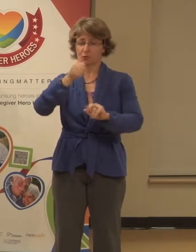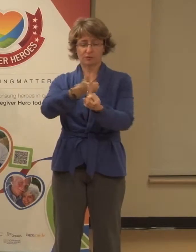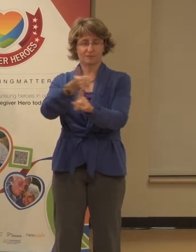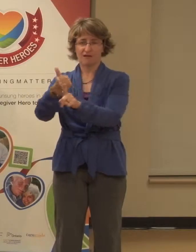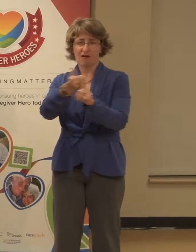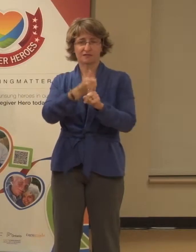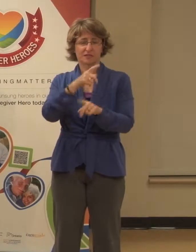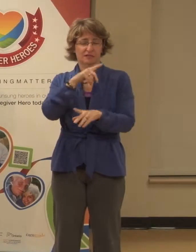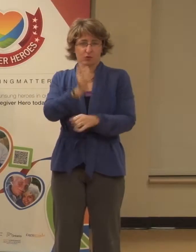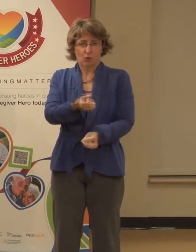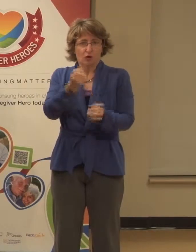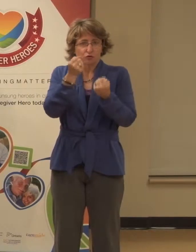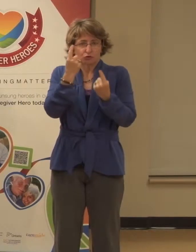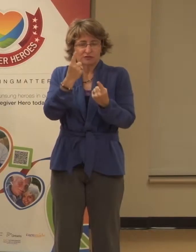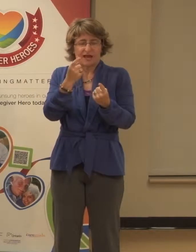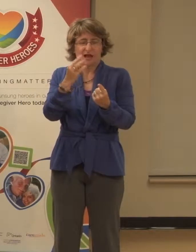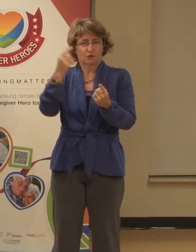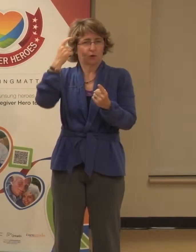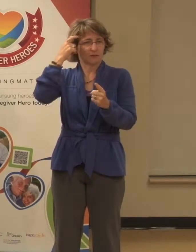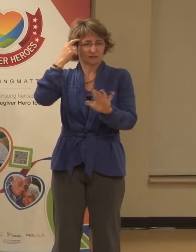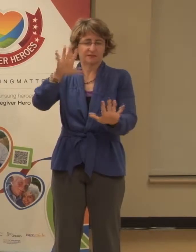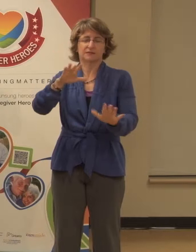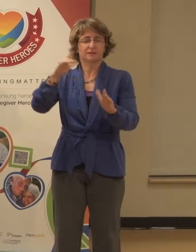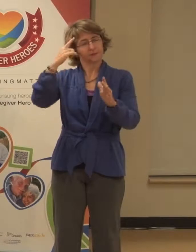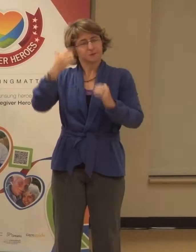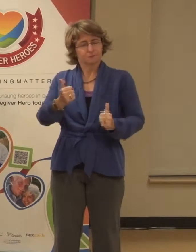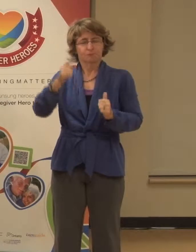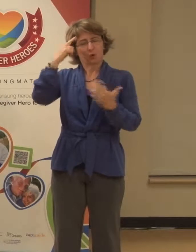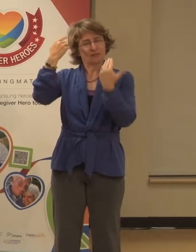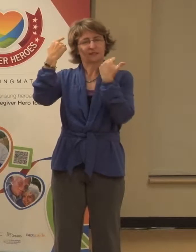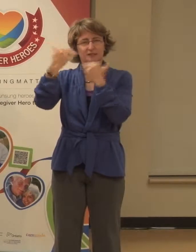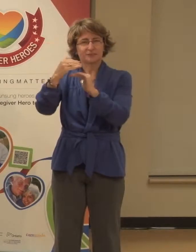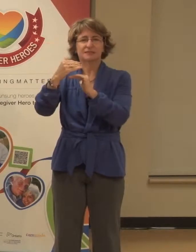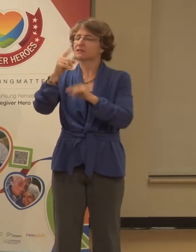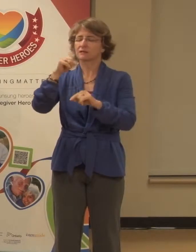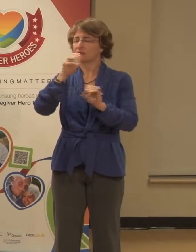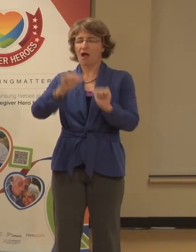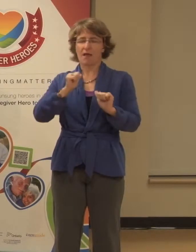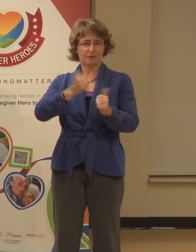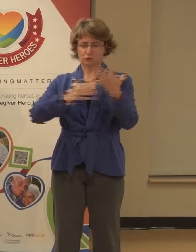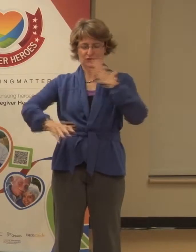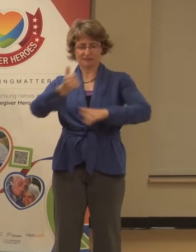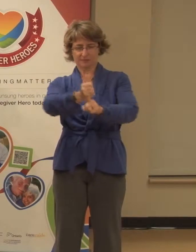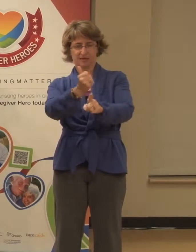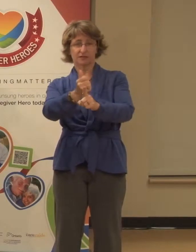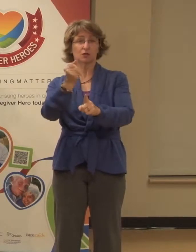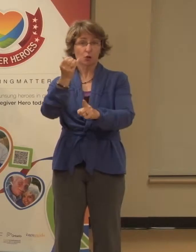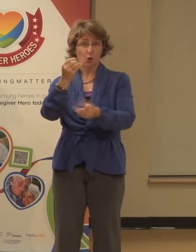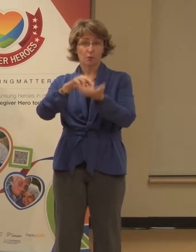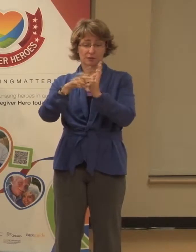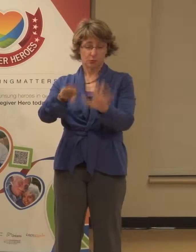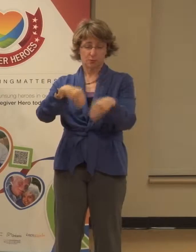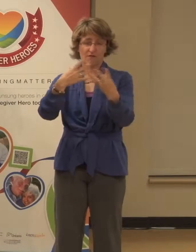really understand or mentally not capable of dressing themselves. So what we do is we provide them